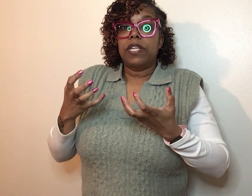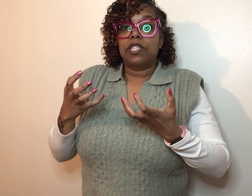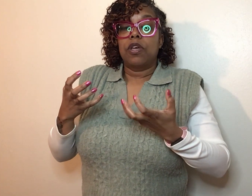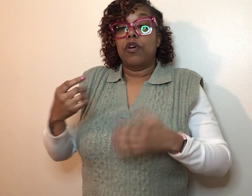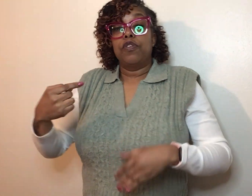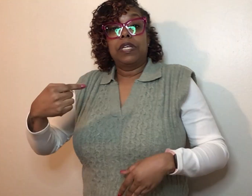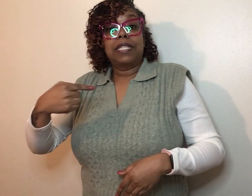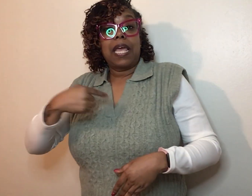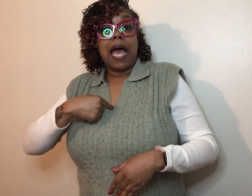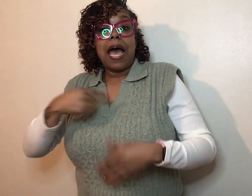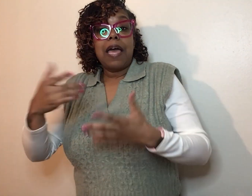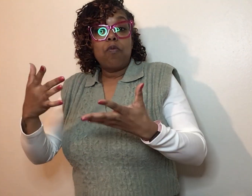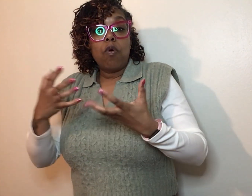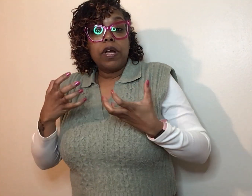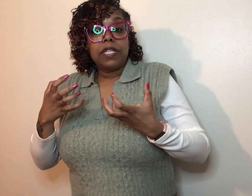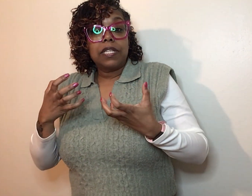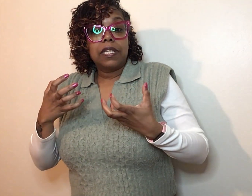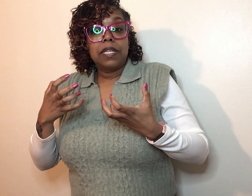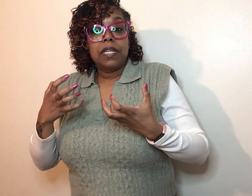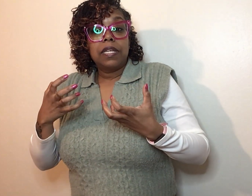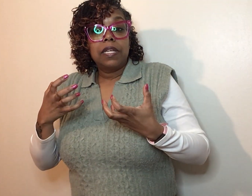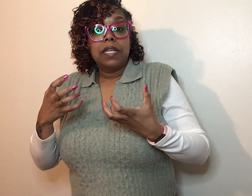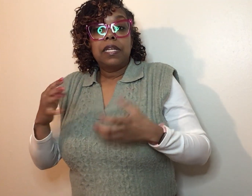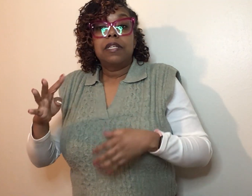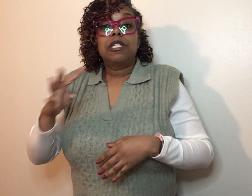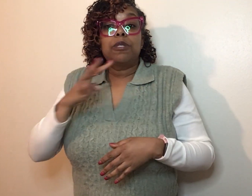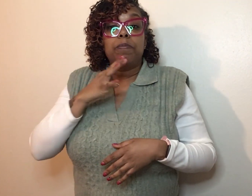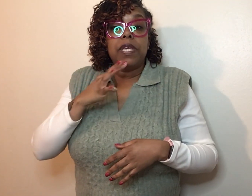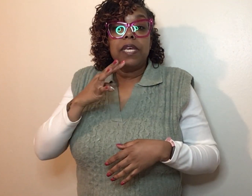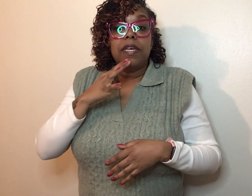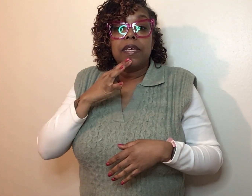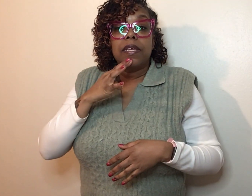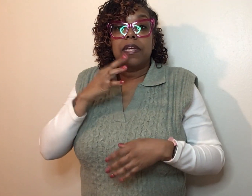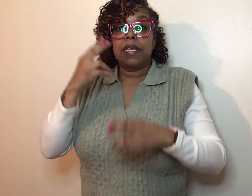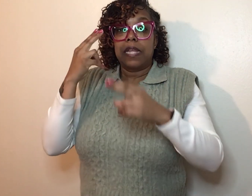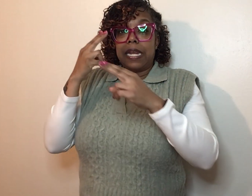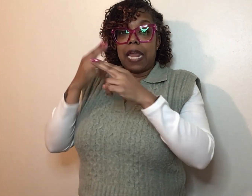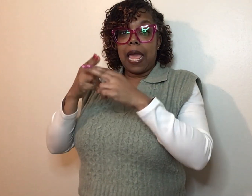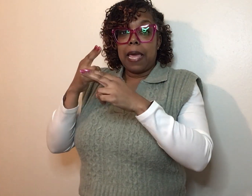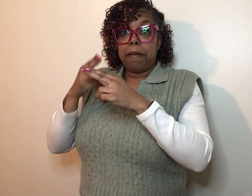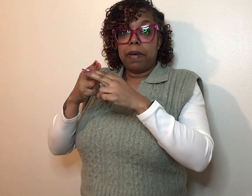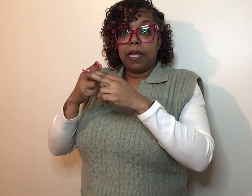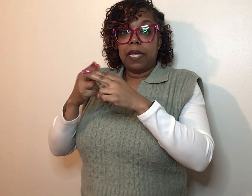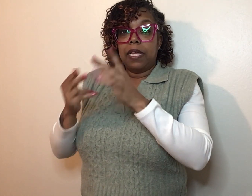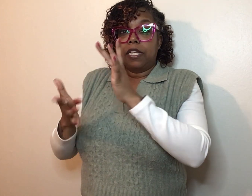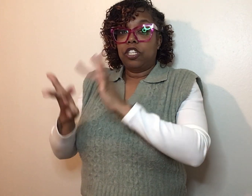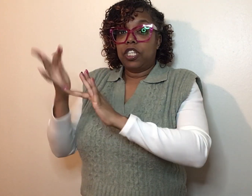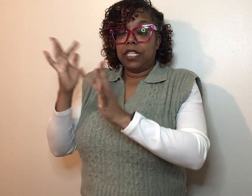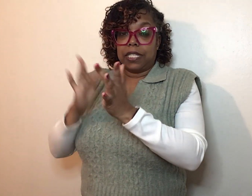want, or you can say, I want, speak, name,